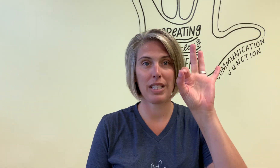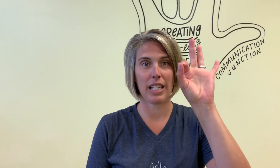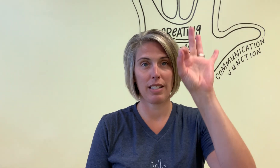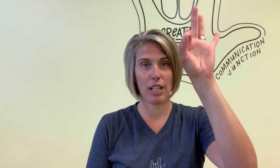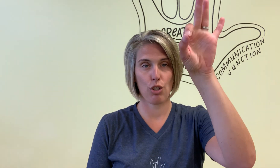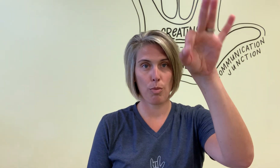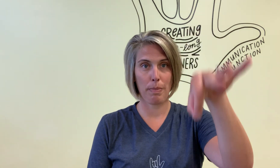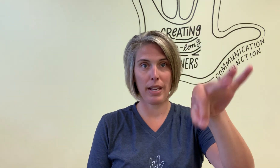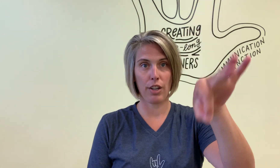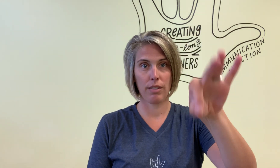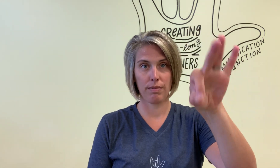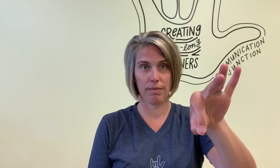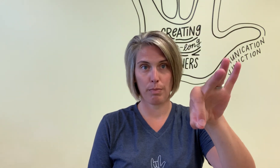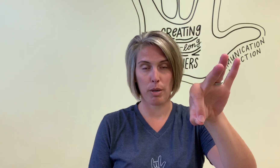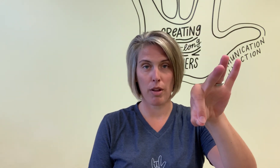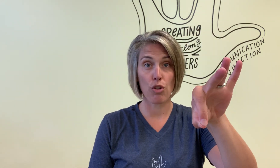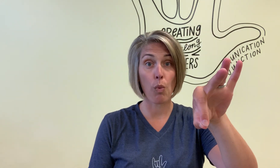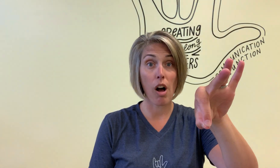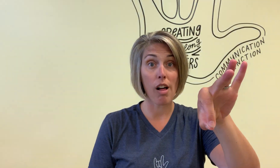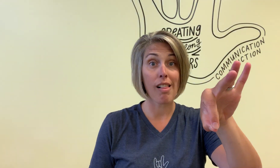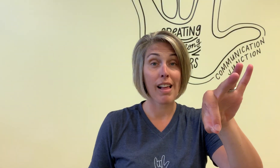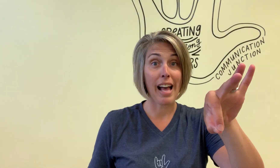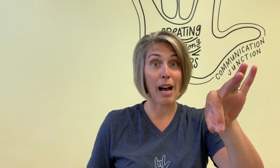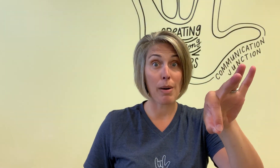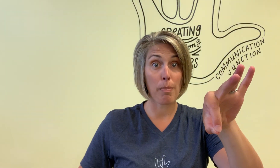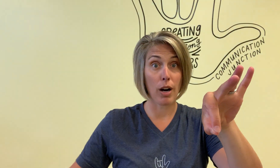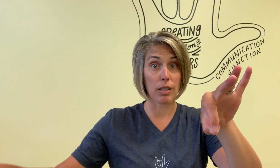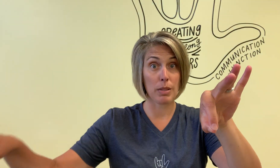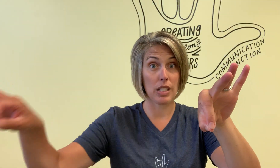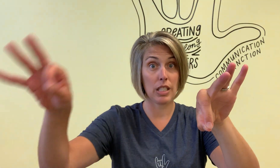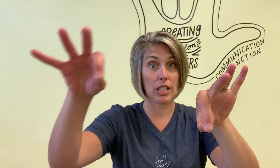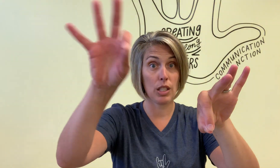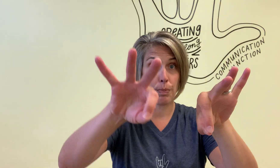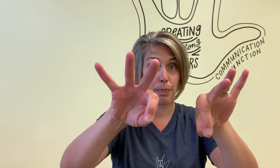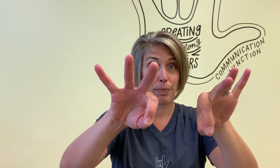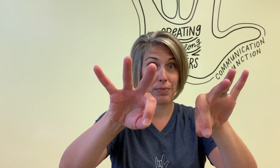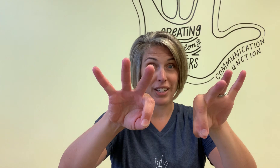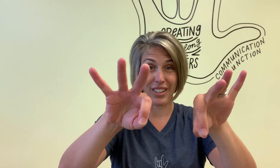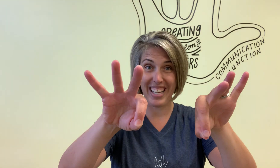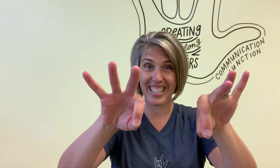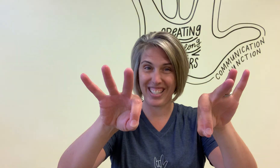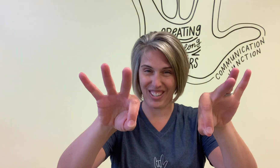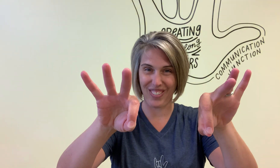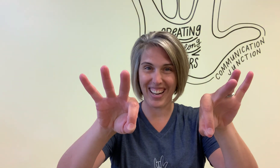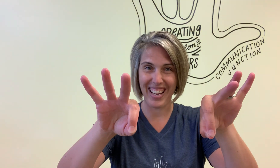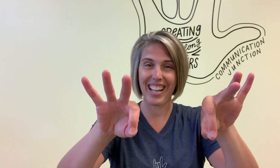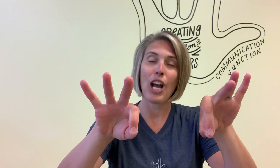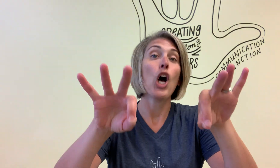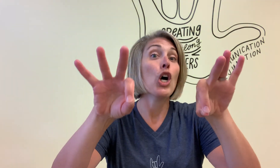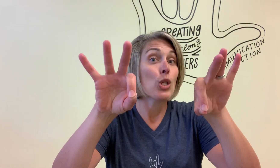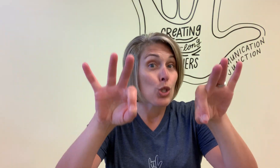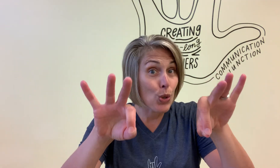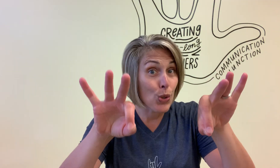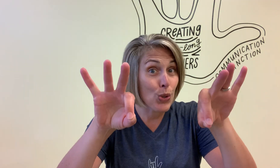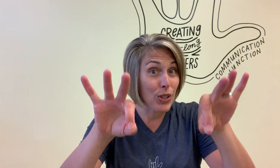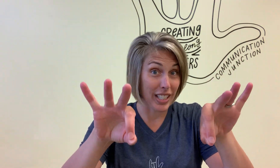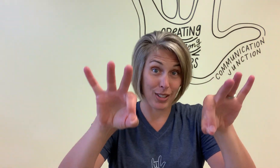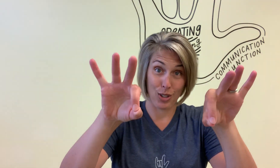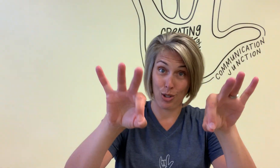see. Can you show me Peter? Put him on your wall. How about Paul? Bzzz, there he is. Are you ready? 2 little